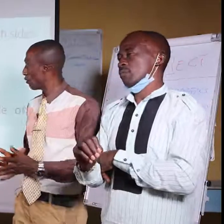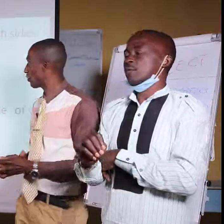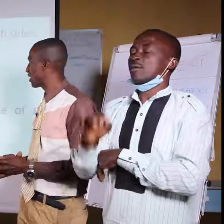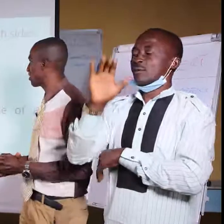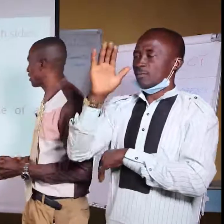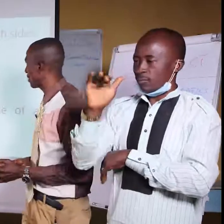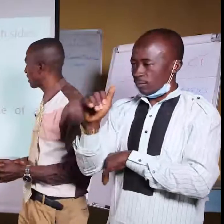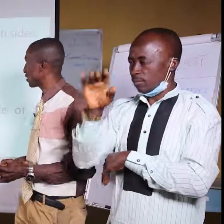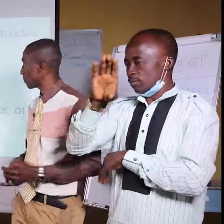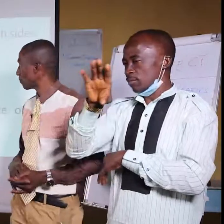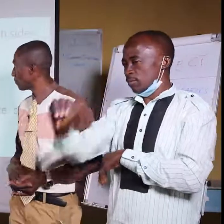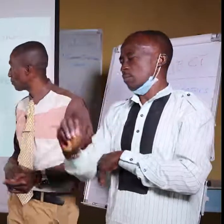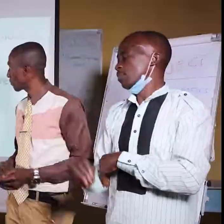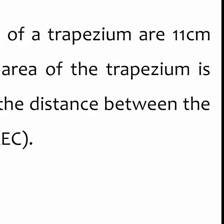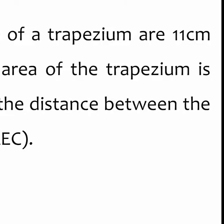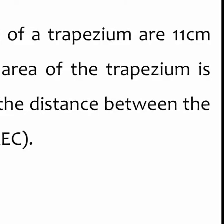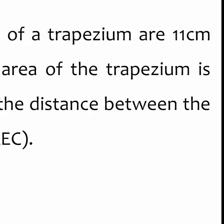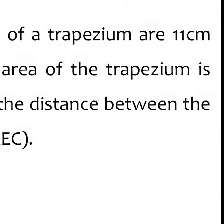to 15 centimeters.